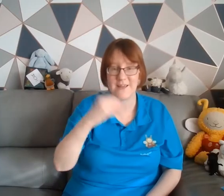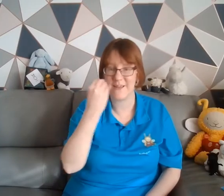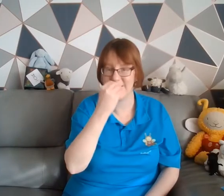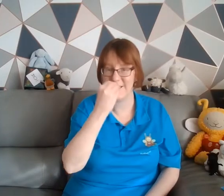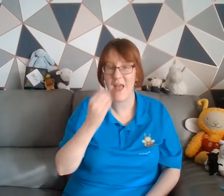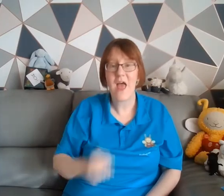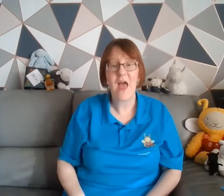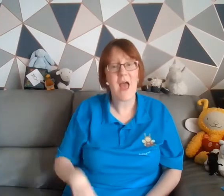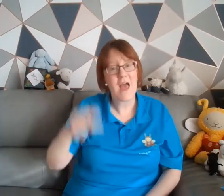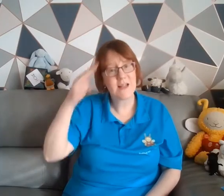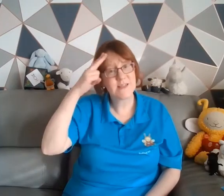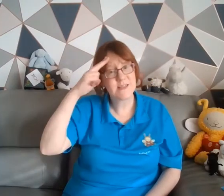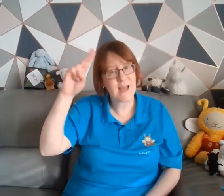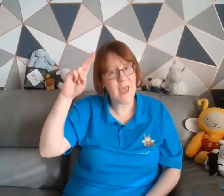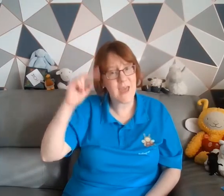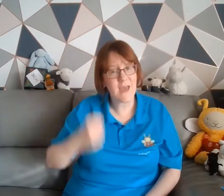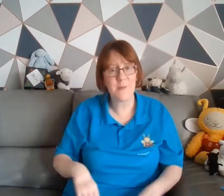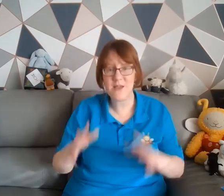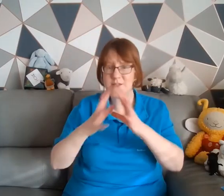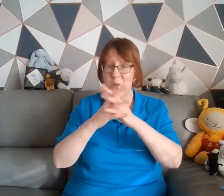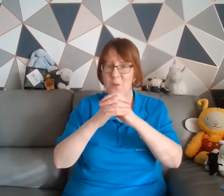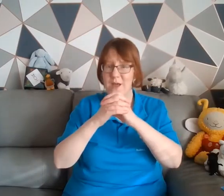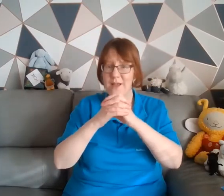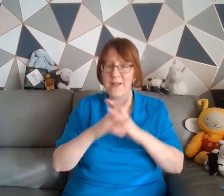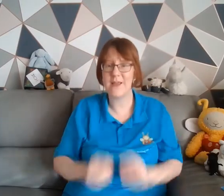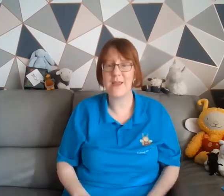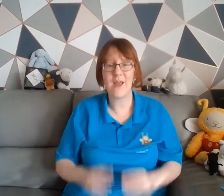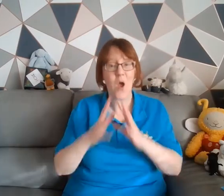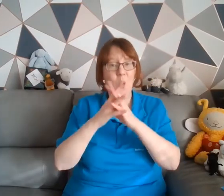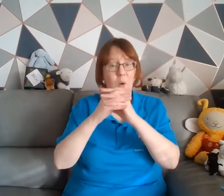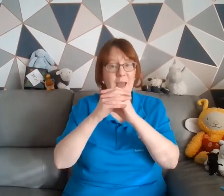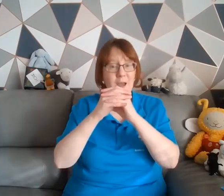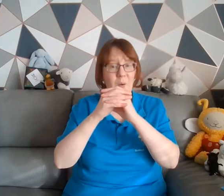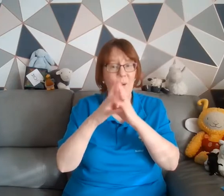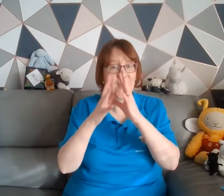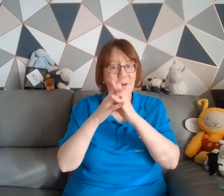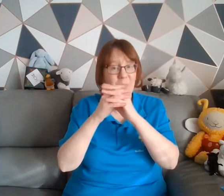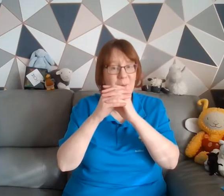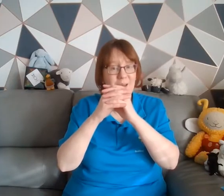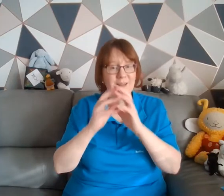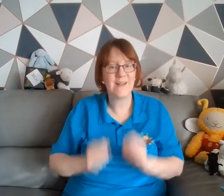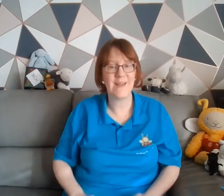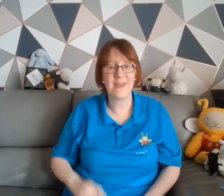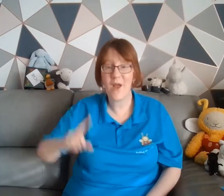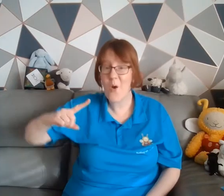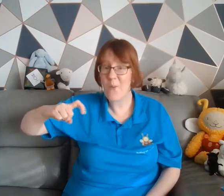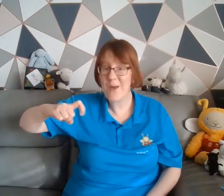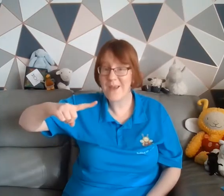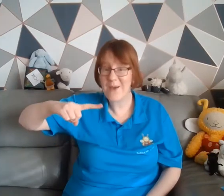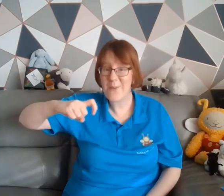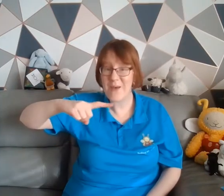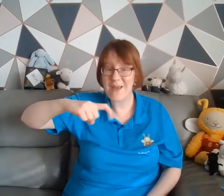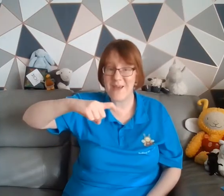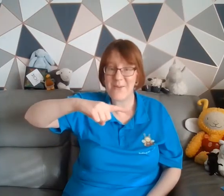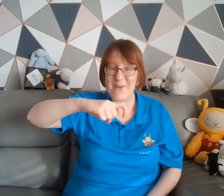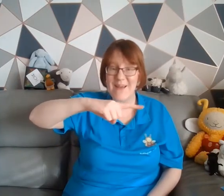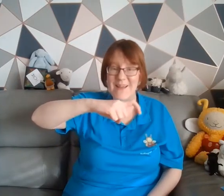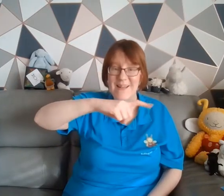garden, and his name is Wiggly, Wig, Wig, Wiggly, Wig, Wig,